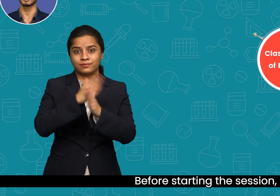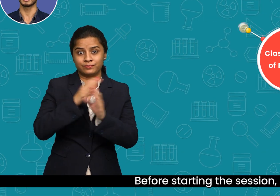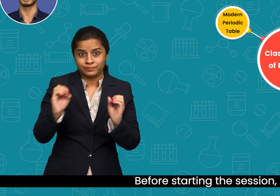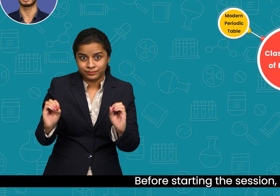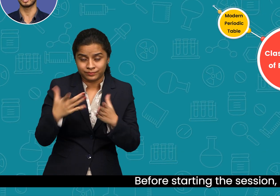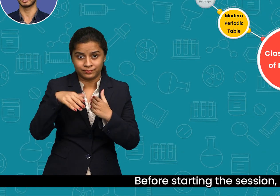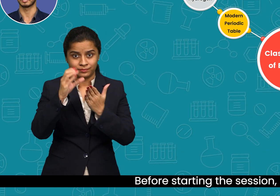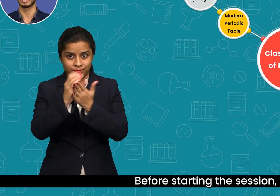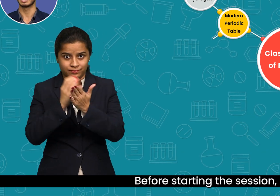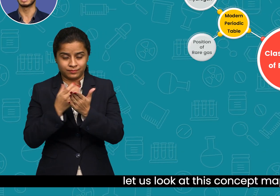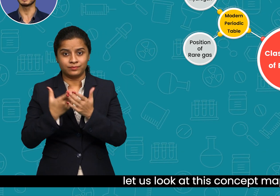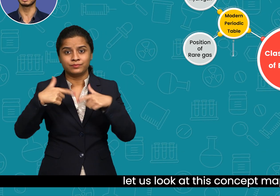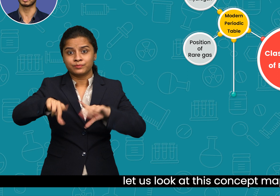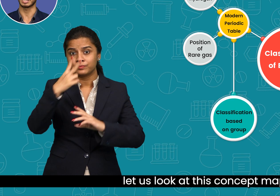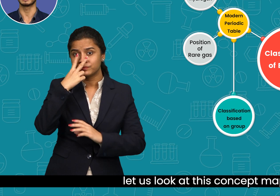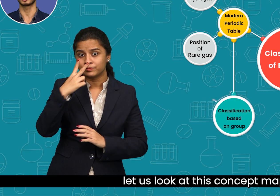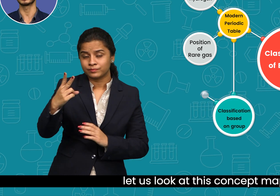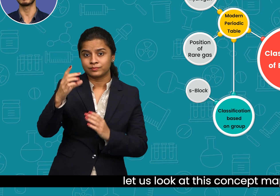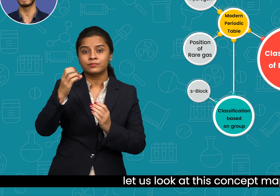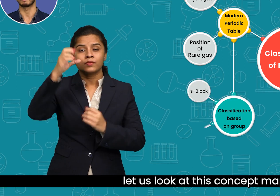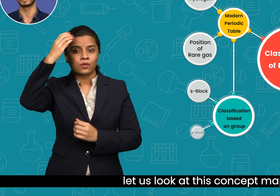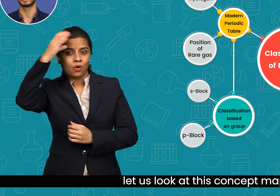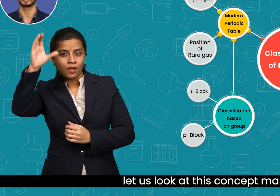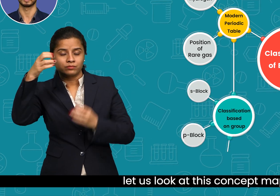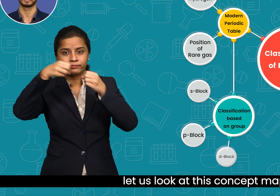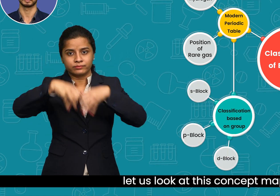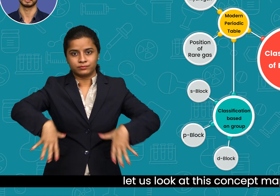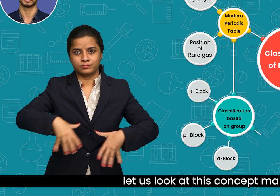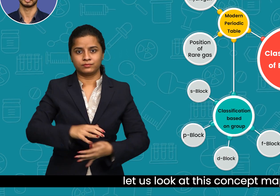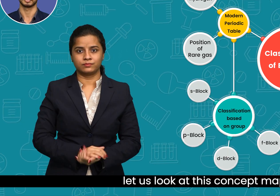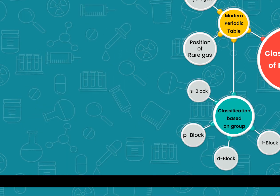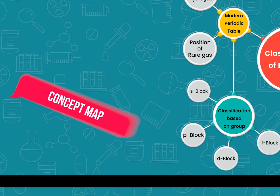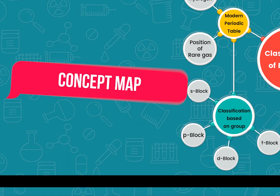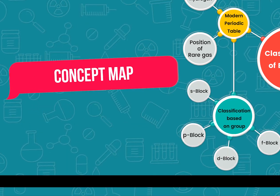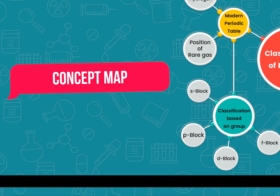Before starting the session, let us look at this concept map.